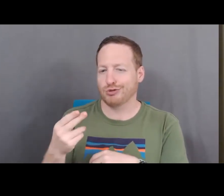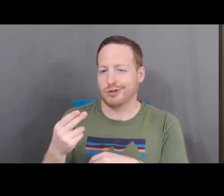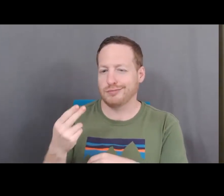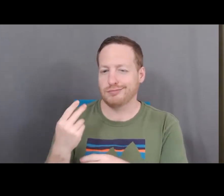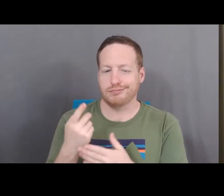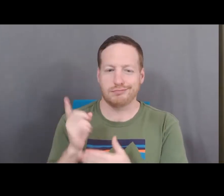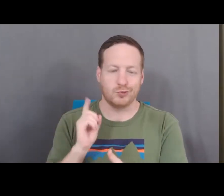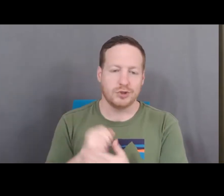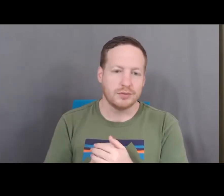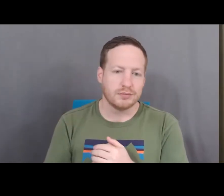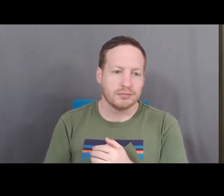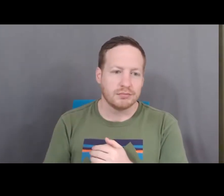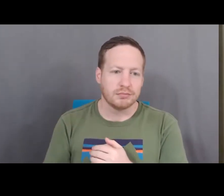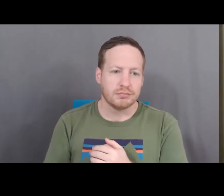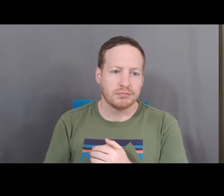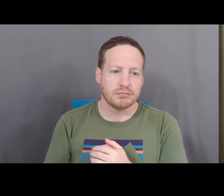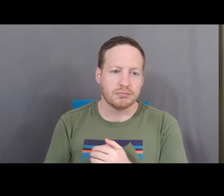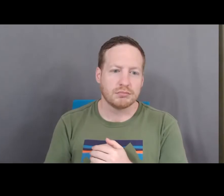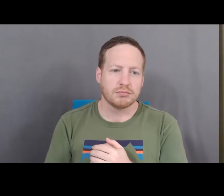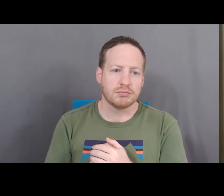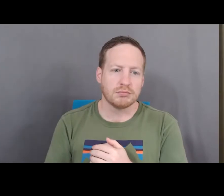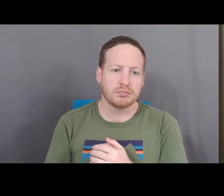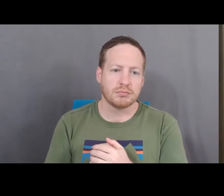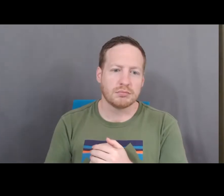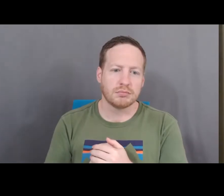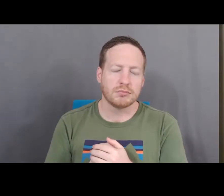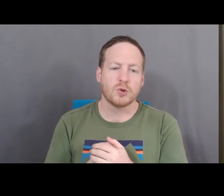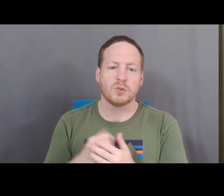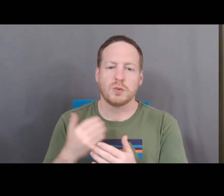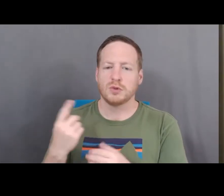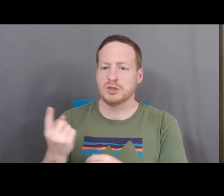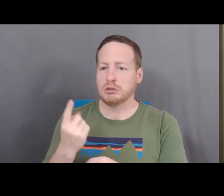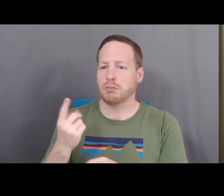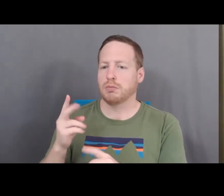I've been involved also in the meeting there last week on Thursday.